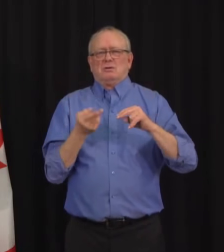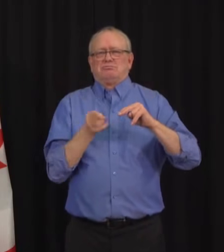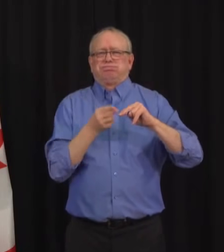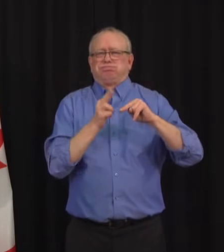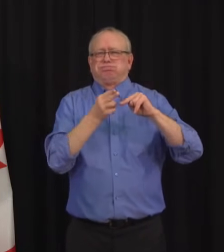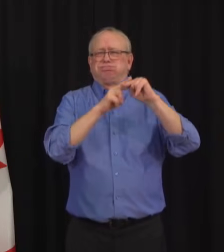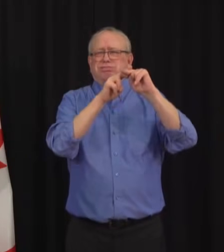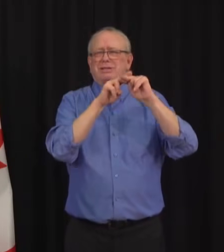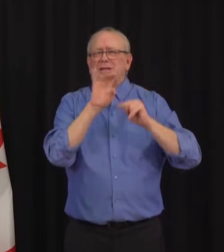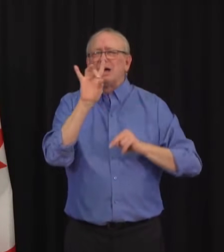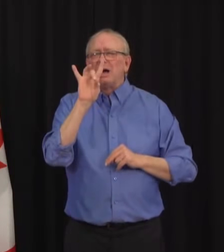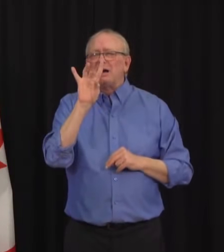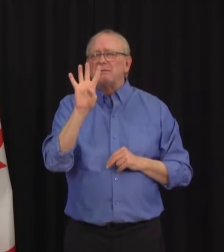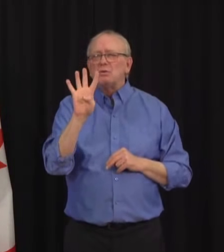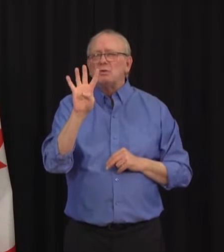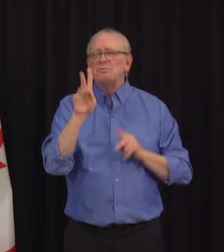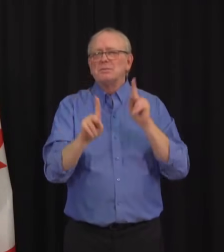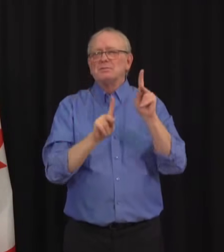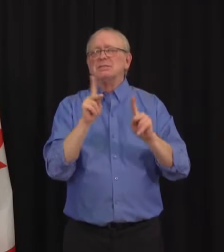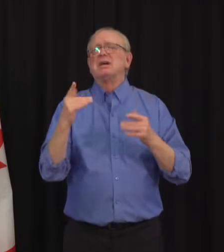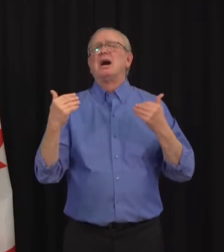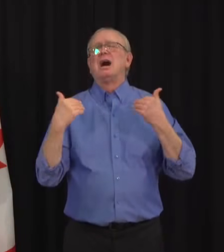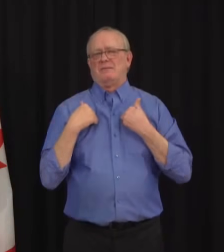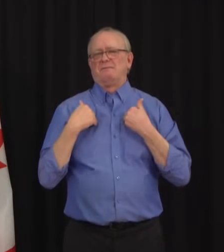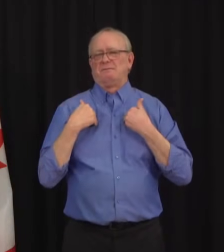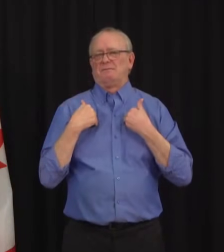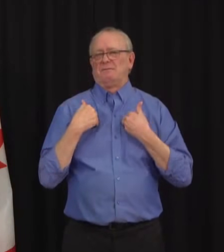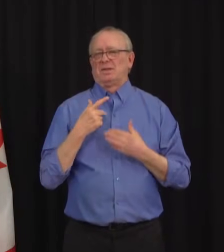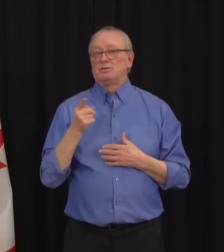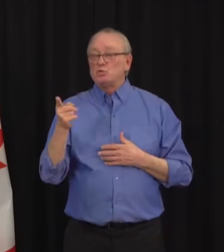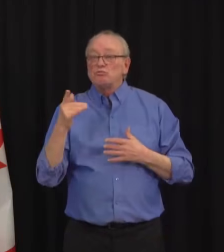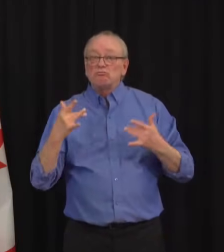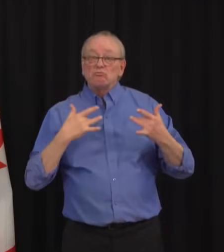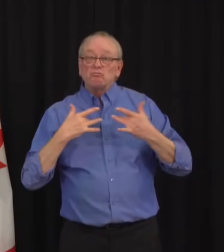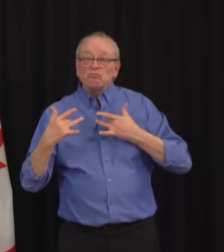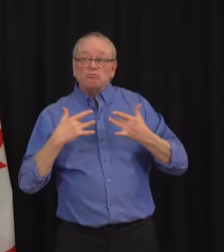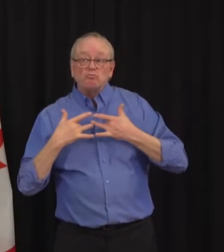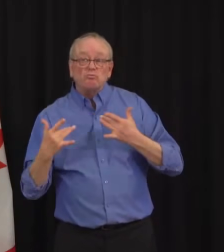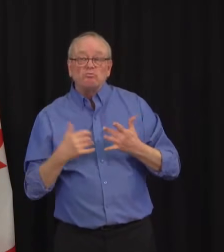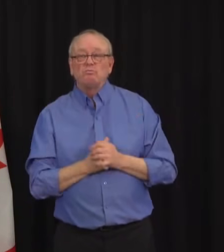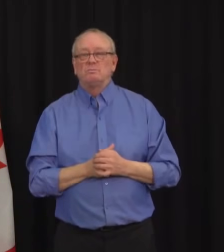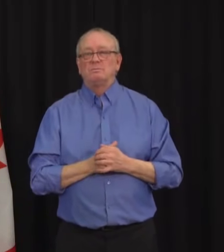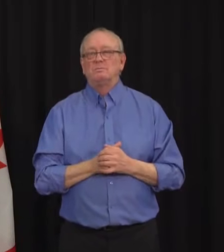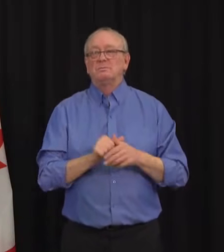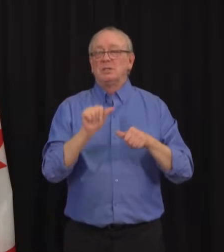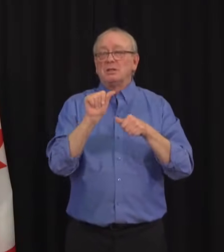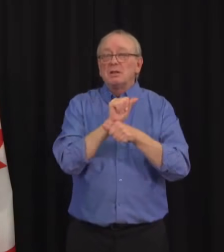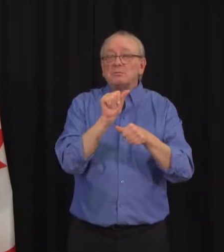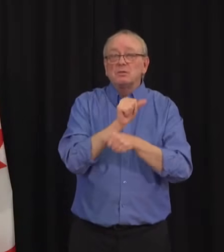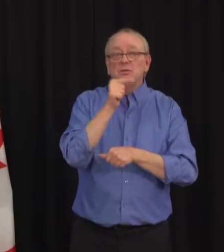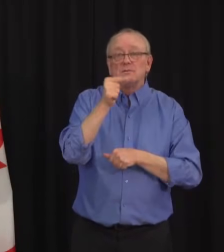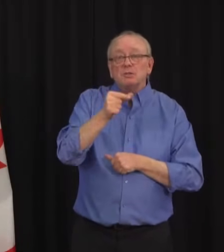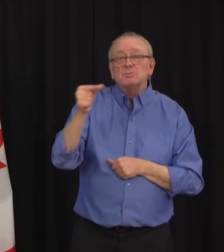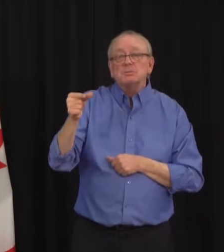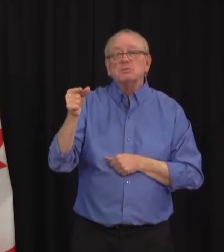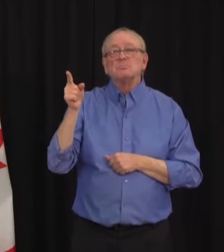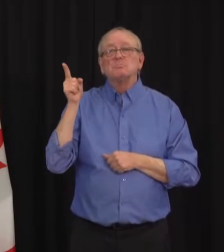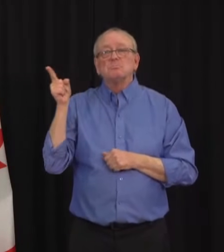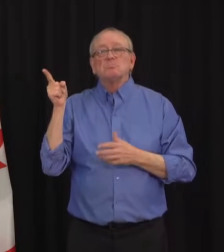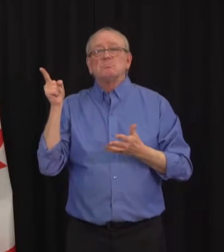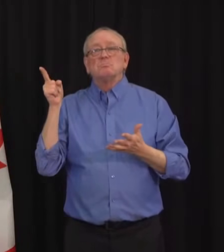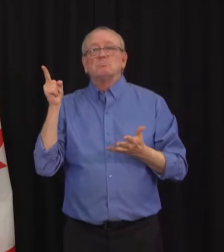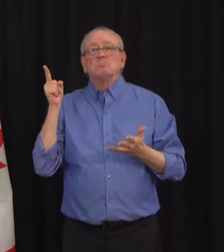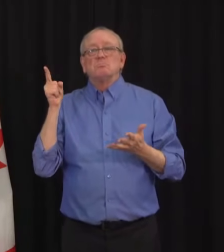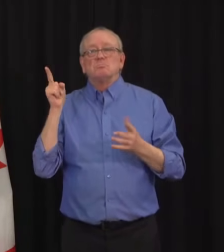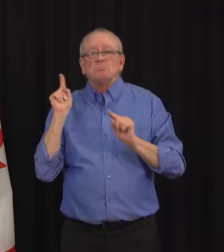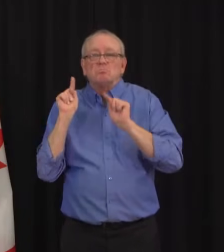are you about that specific situation? Is the province close to stepping in and maybe taking over operations at that facility